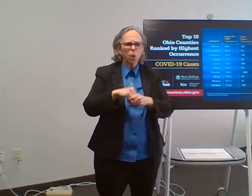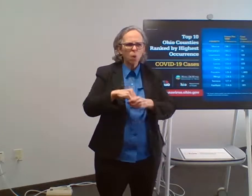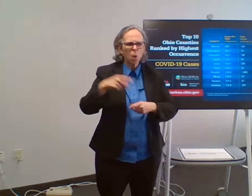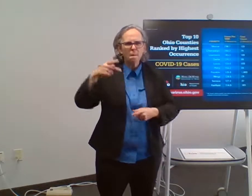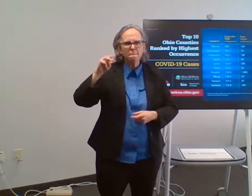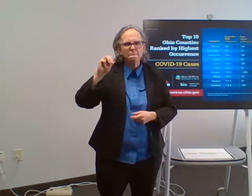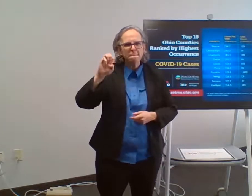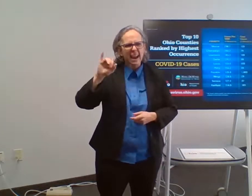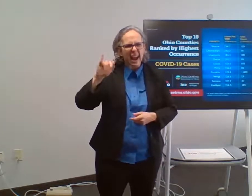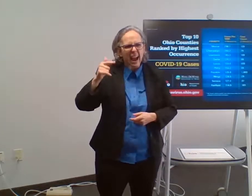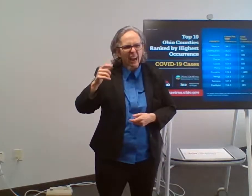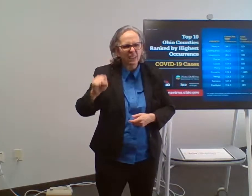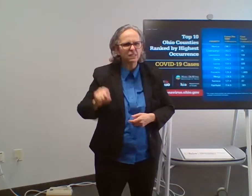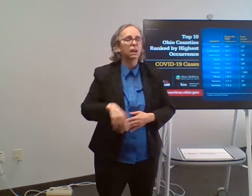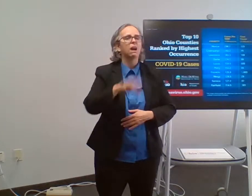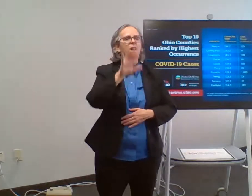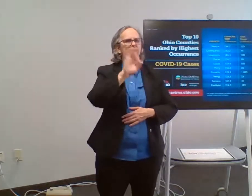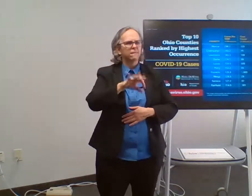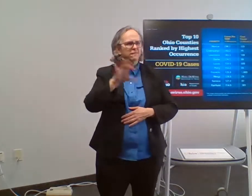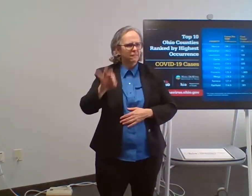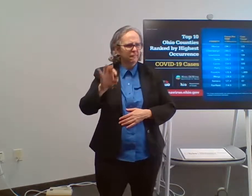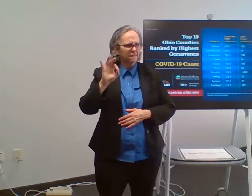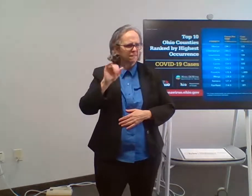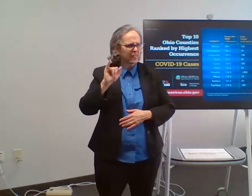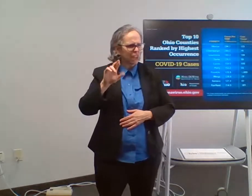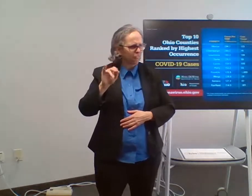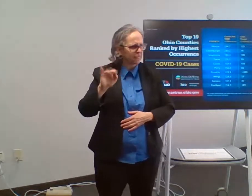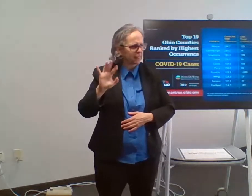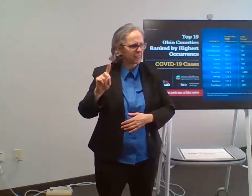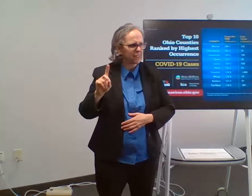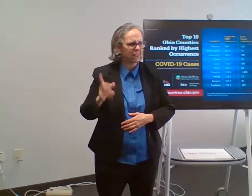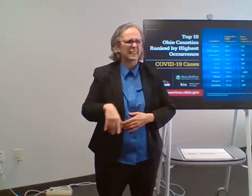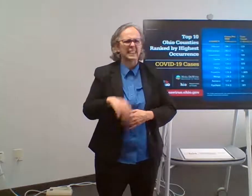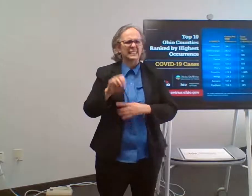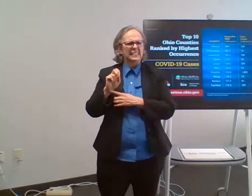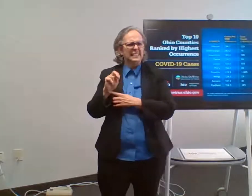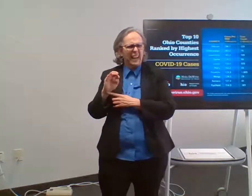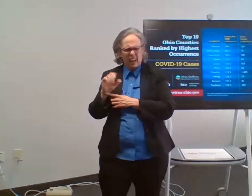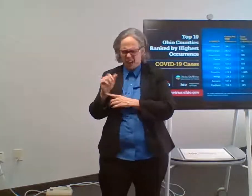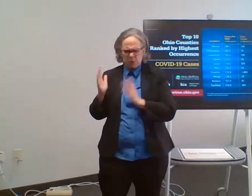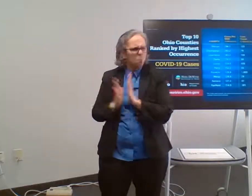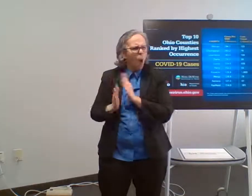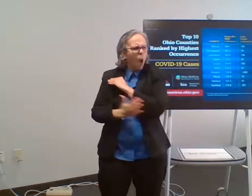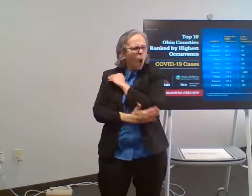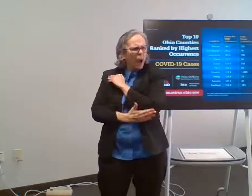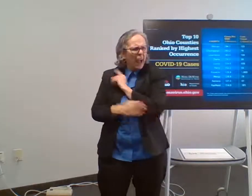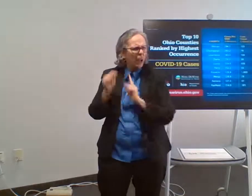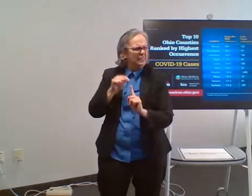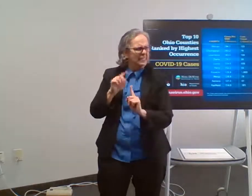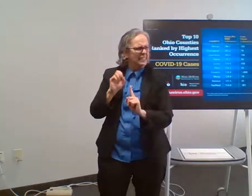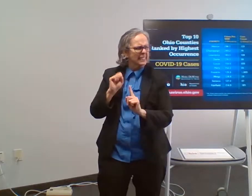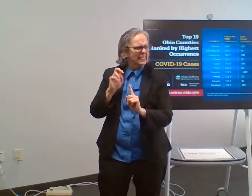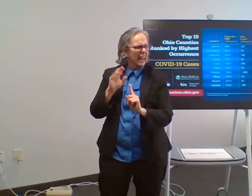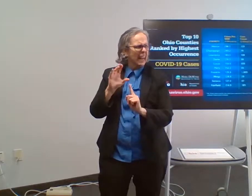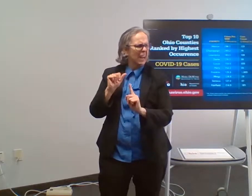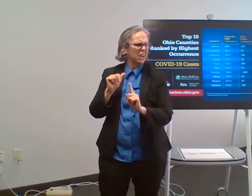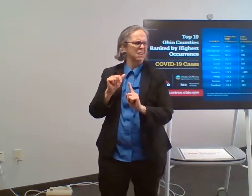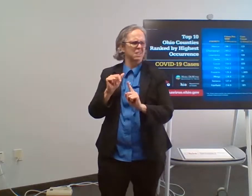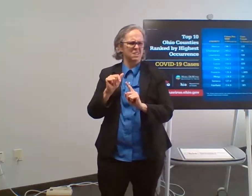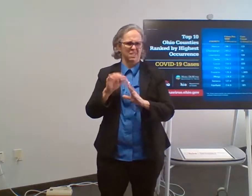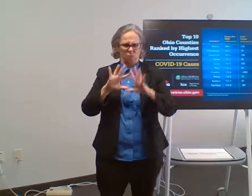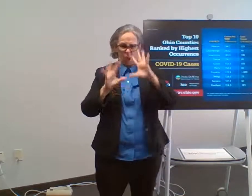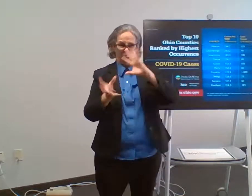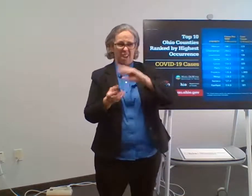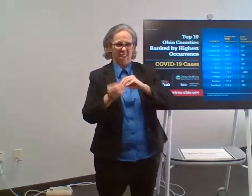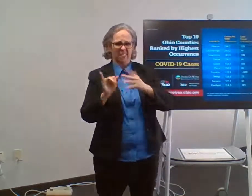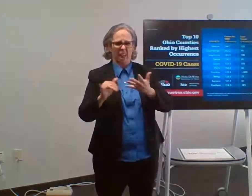So this is just one more way to look at it. Again, it is not a long historical look back. It is a look back for the